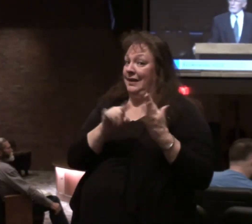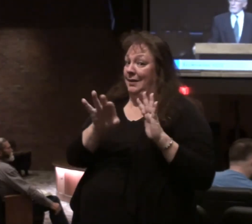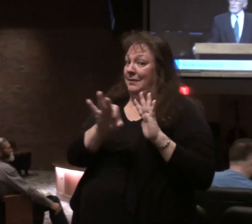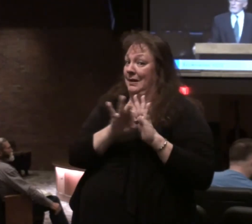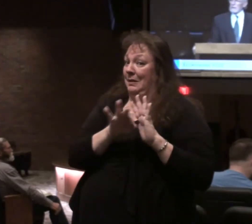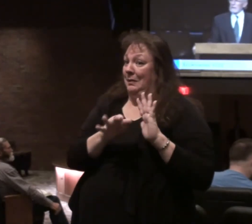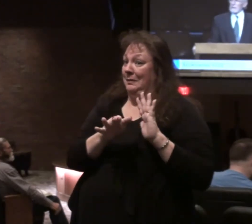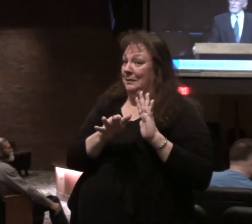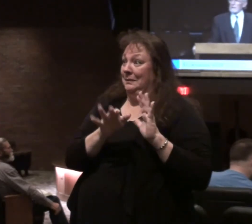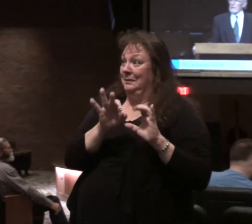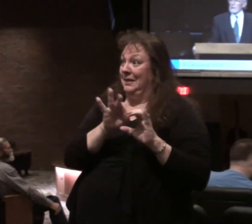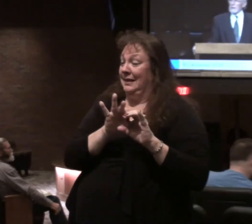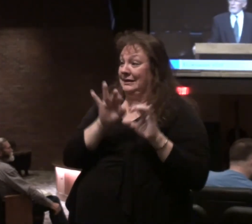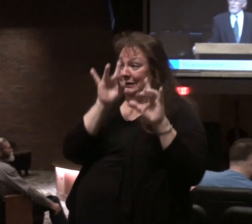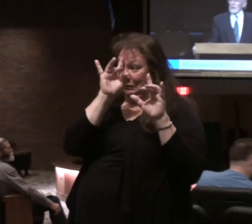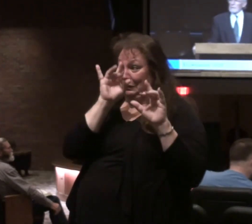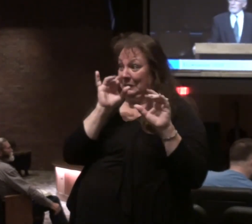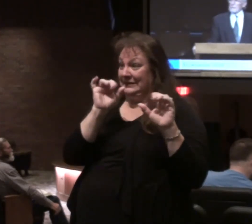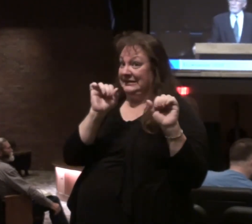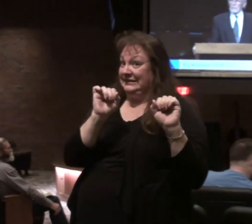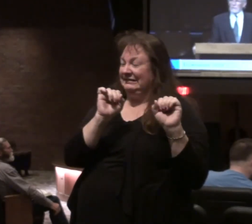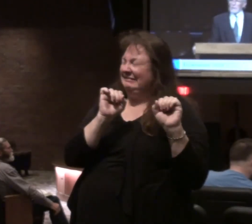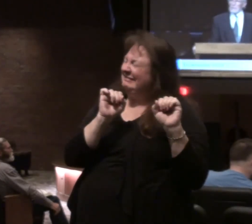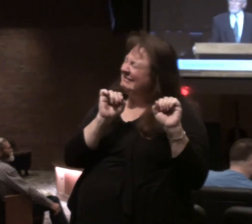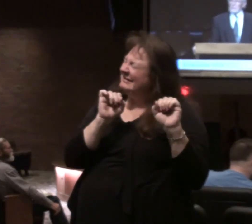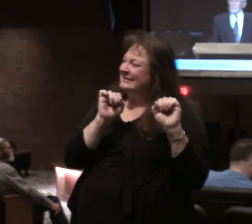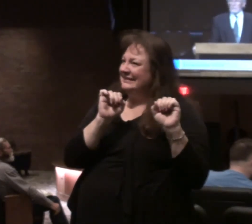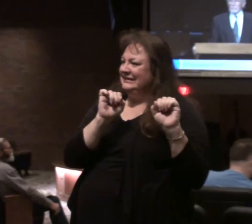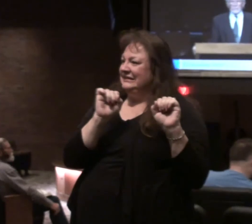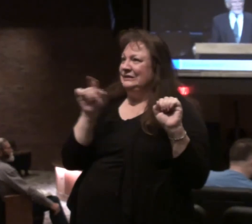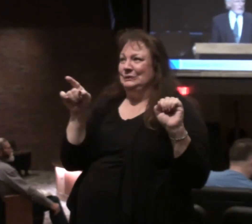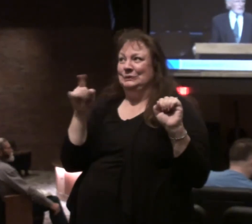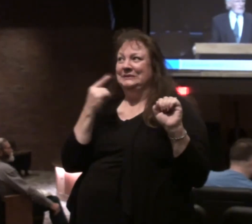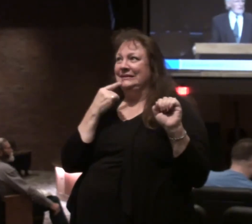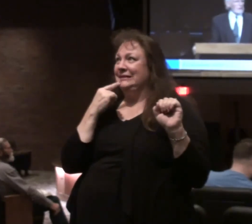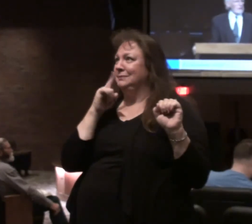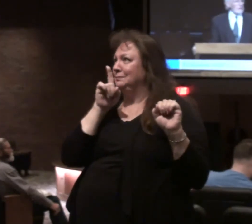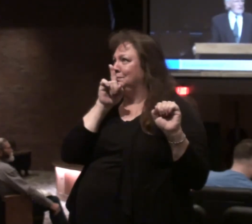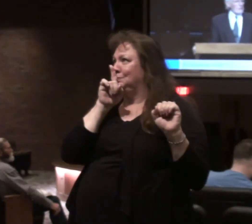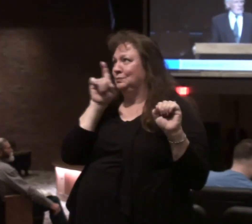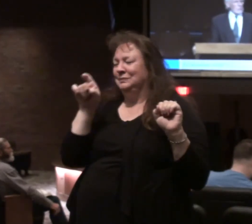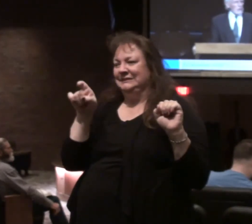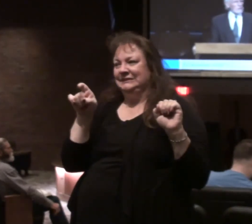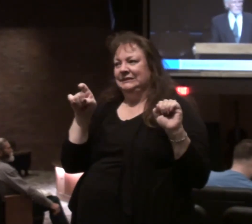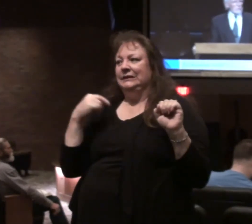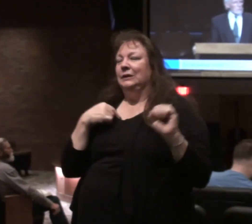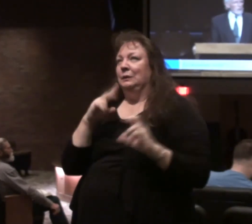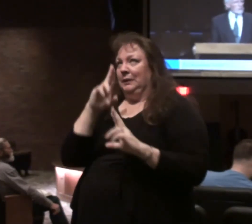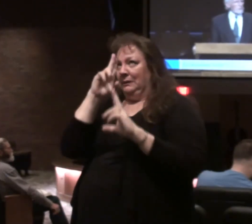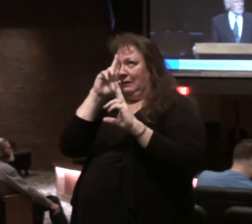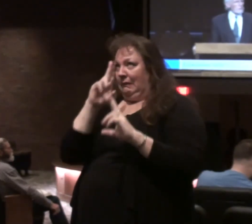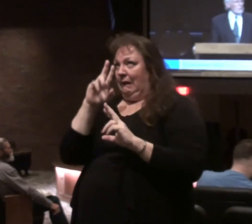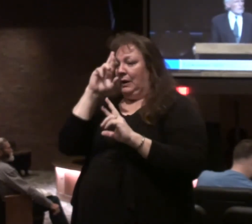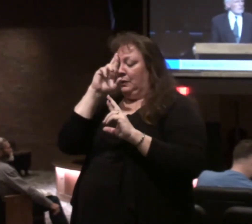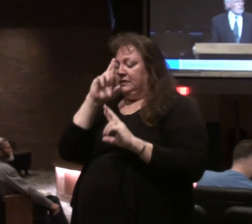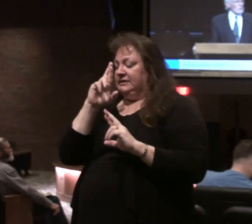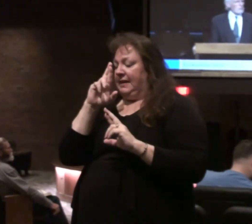next president? I mean, you said things that shouldn't be said. We will honor and